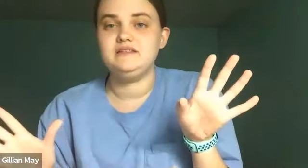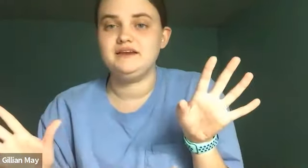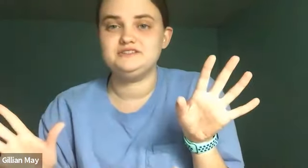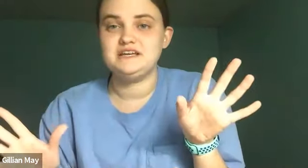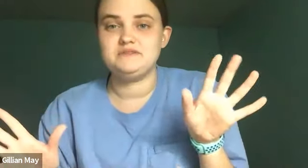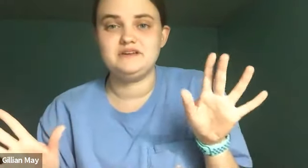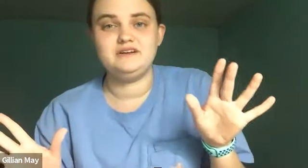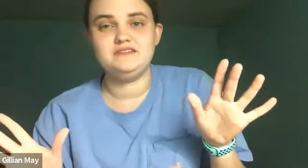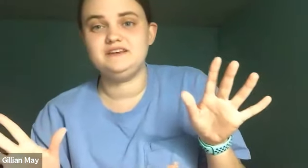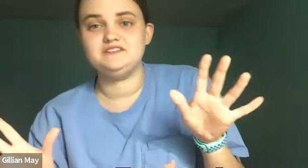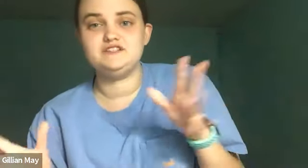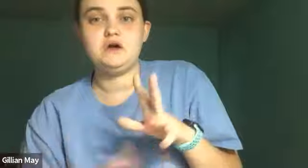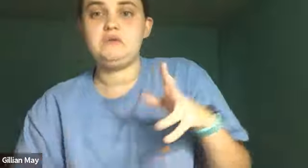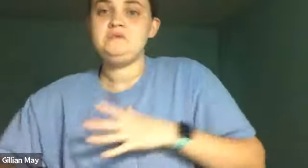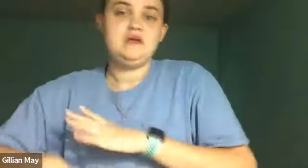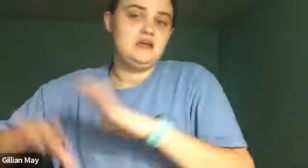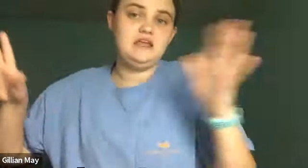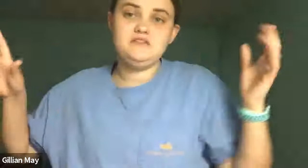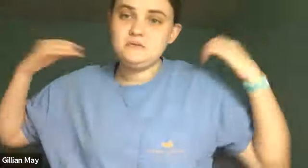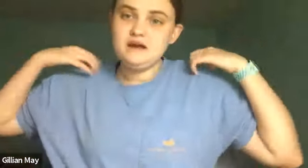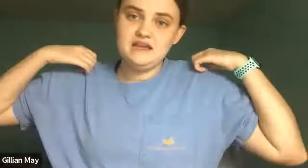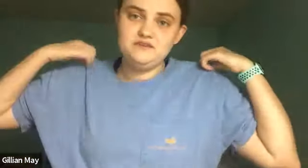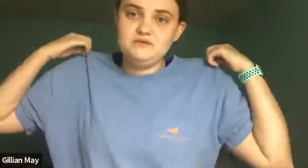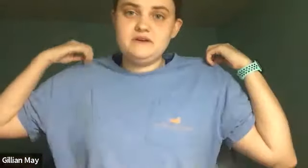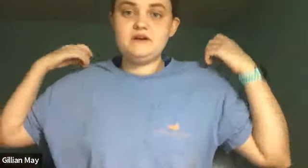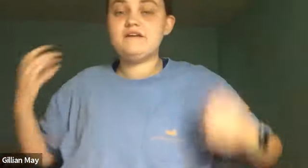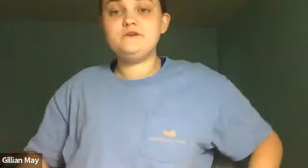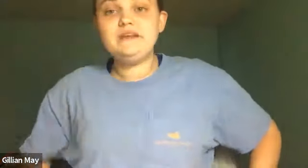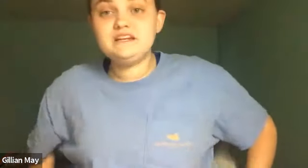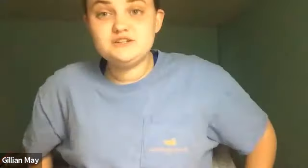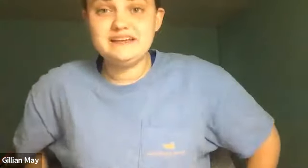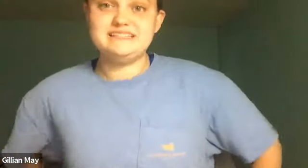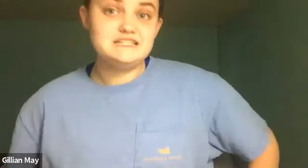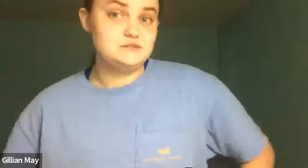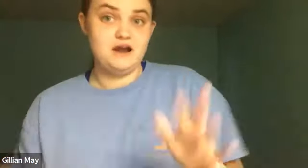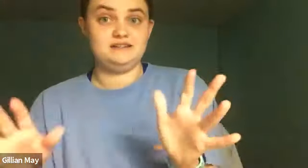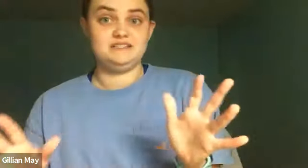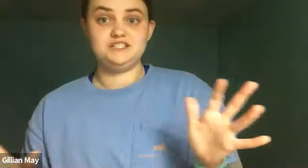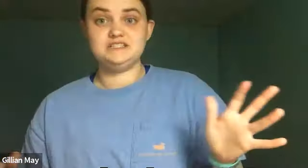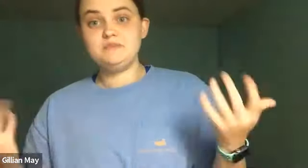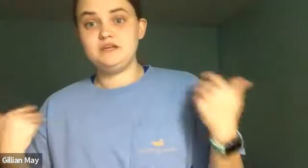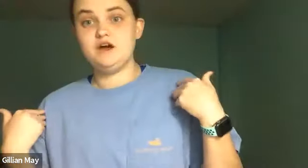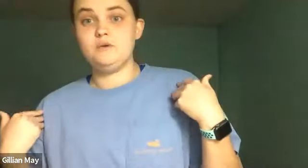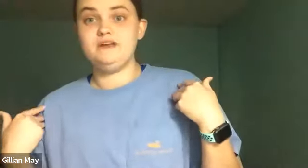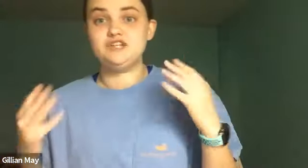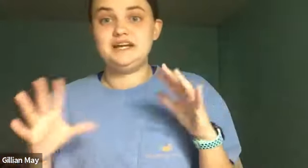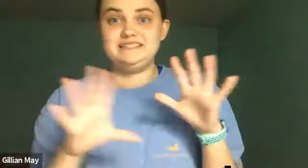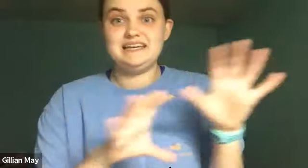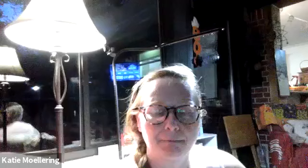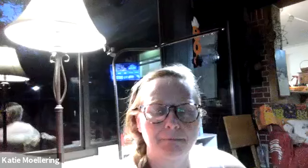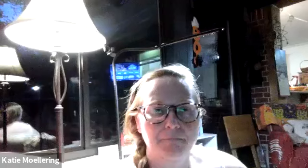completely understand with internet things. So either way, if you can figure out if you need to do like a test practice, just let me know. Yeah.